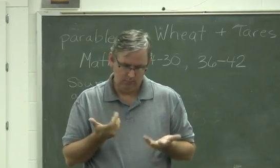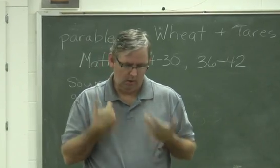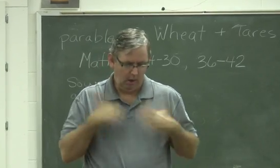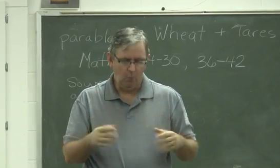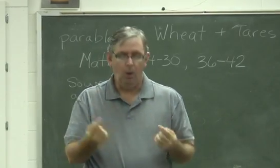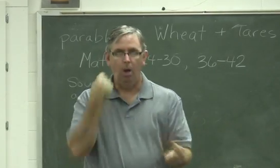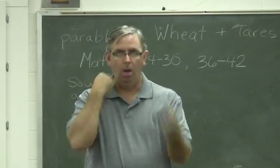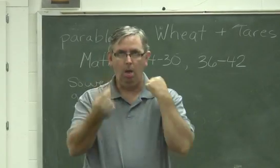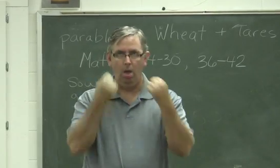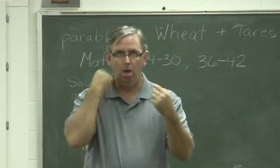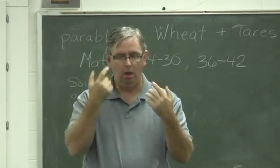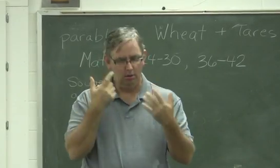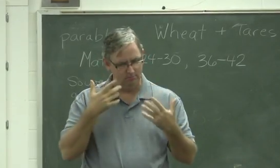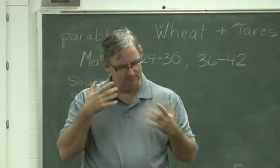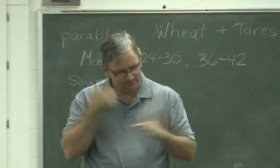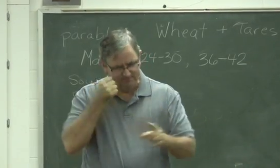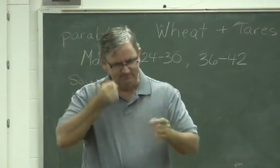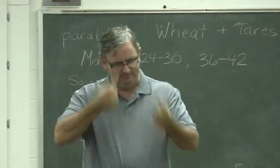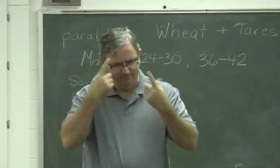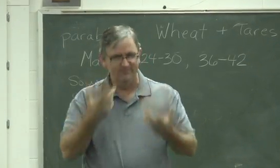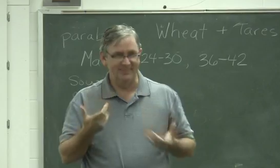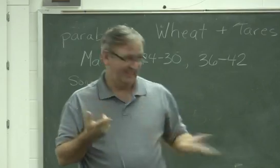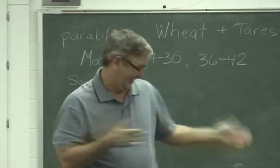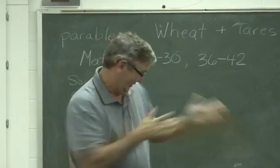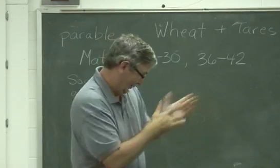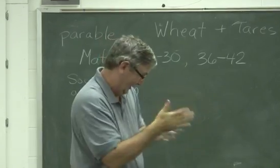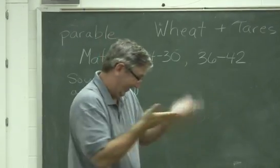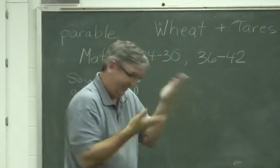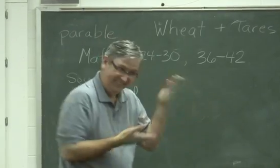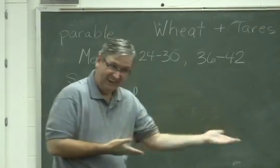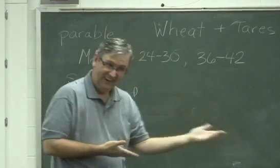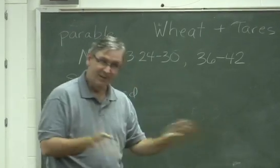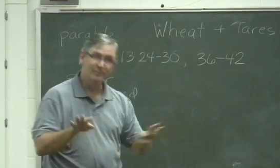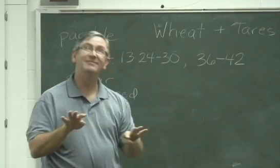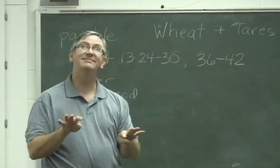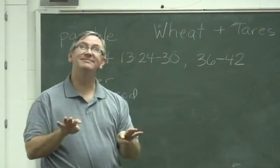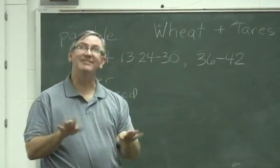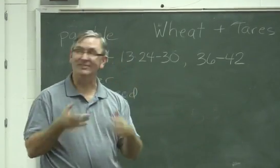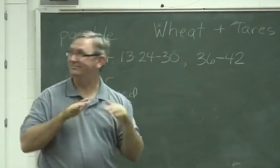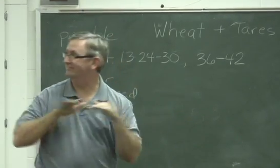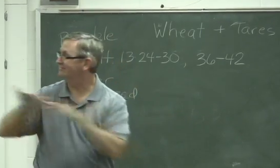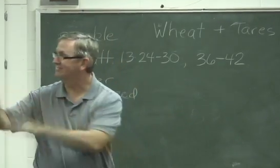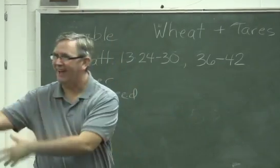being preached. But mostly everybody will just hear everything